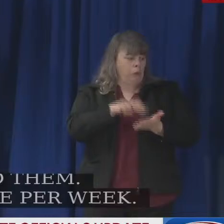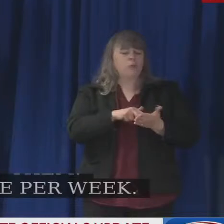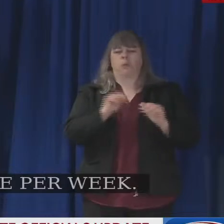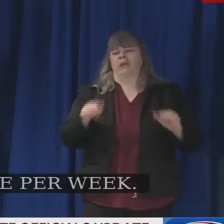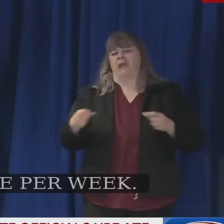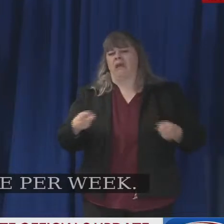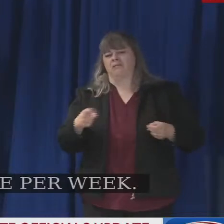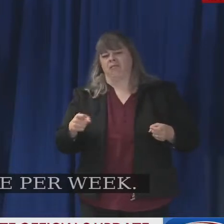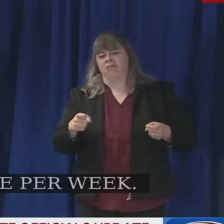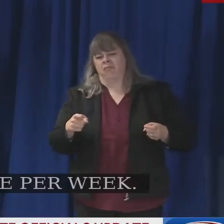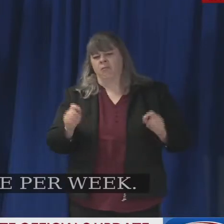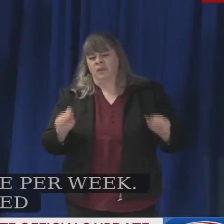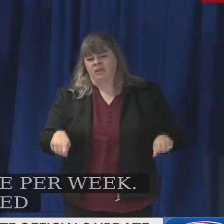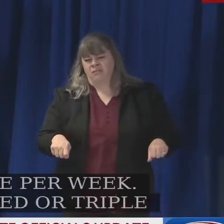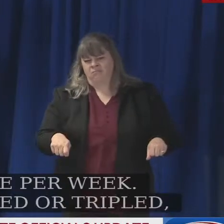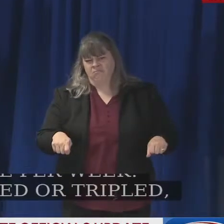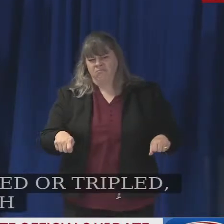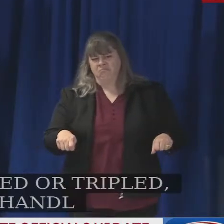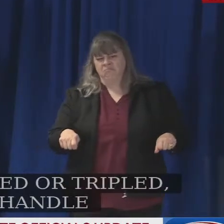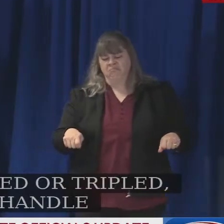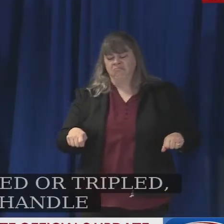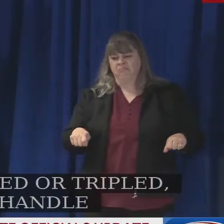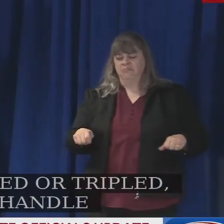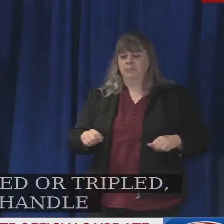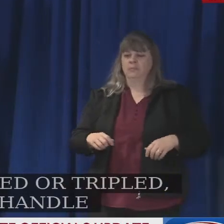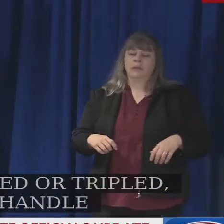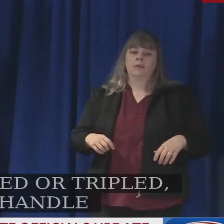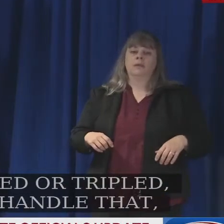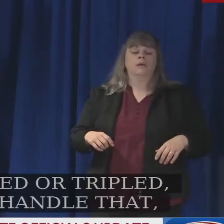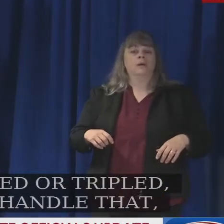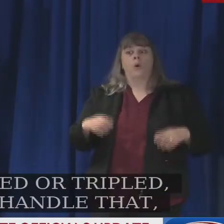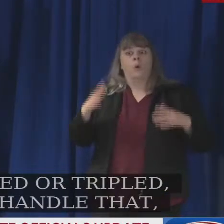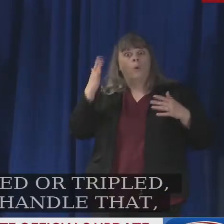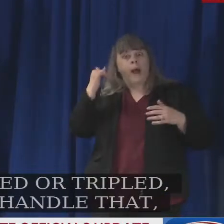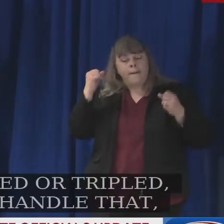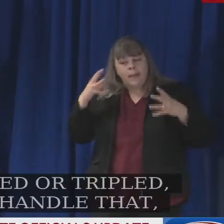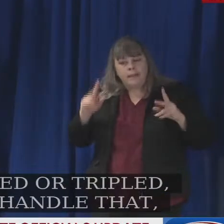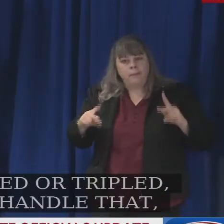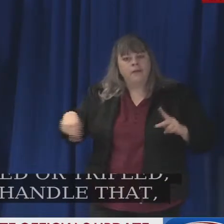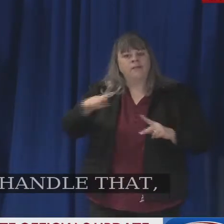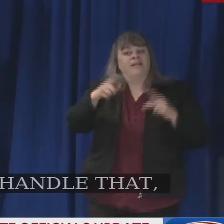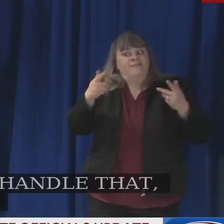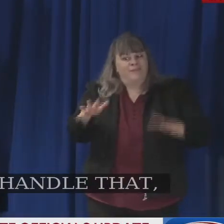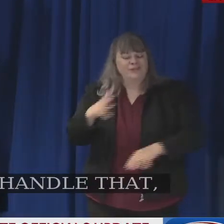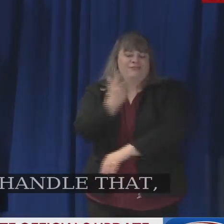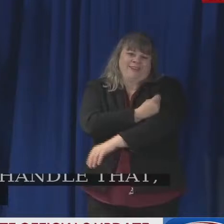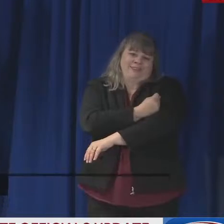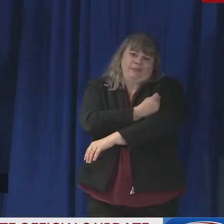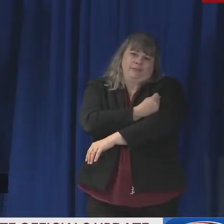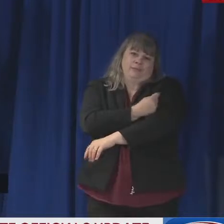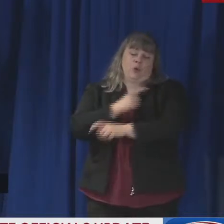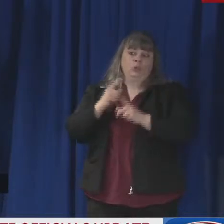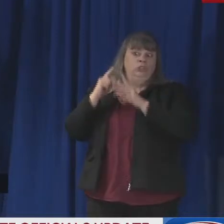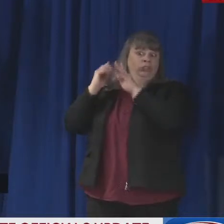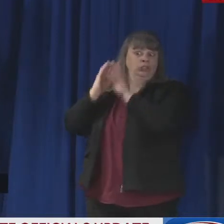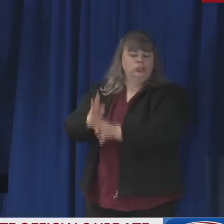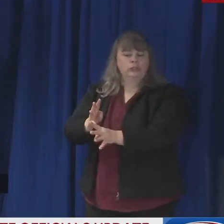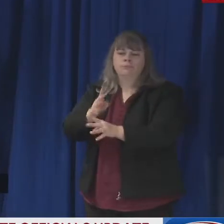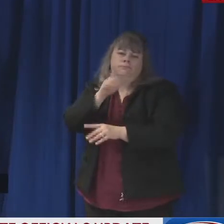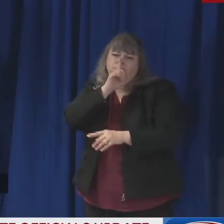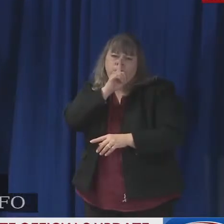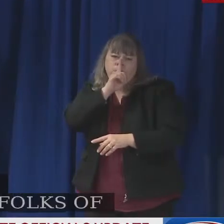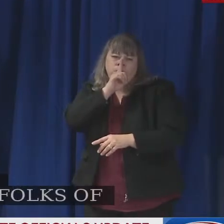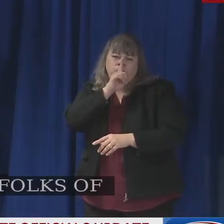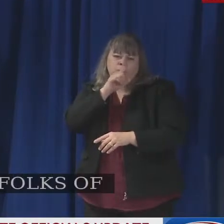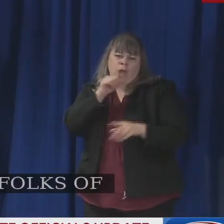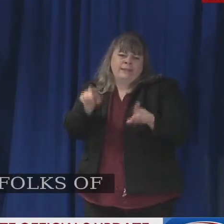at multiples of that. So just because so many folks have already received the vaccine, it wouldn't be anything like we saw in the spring, and